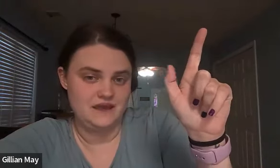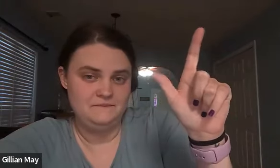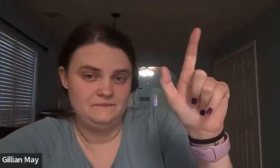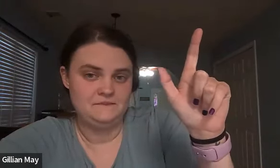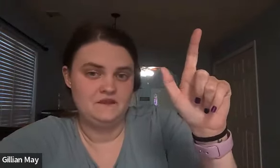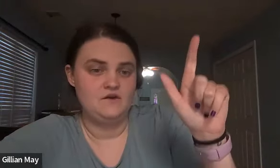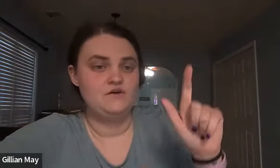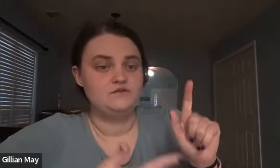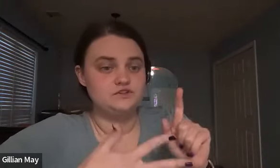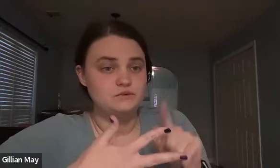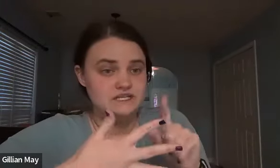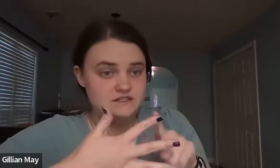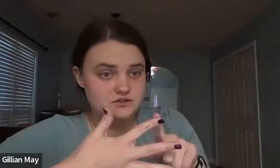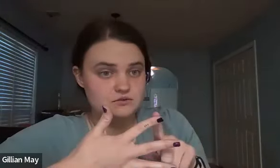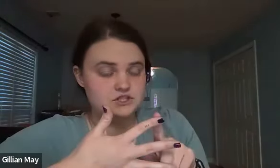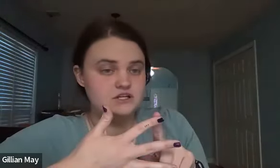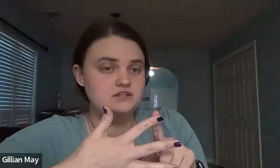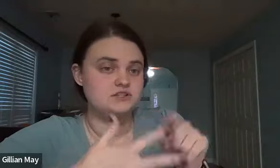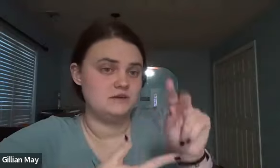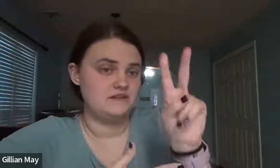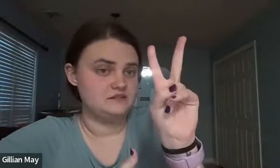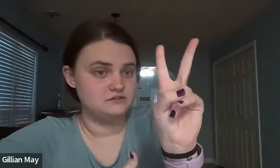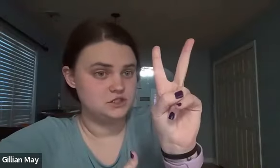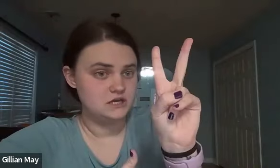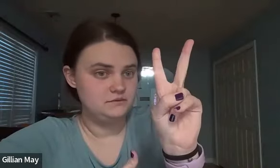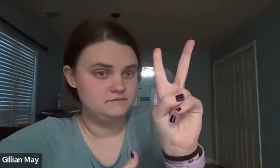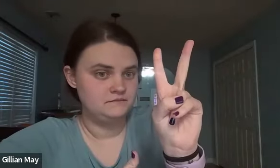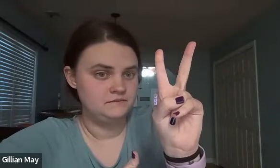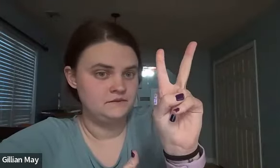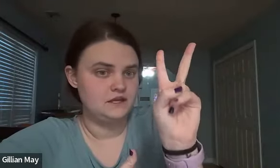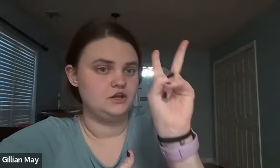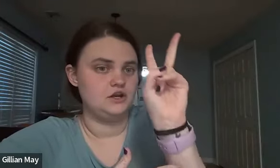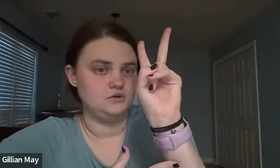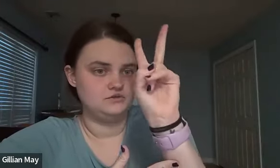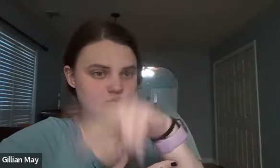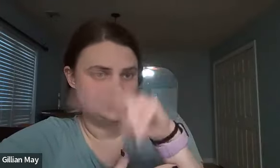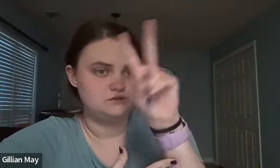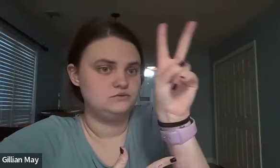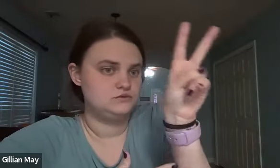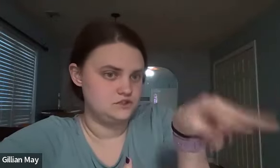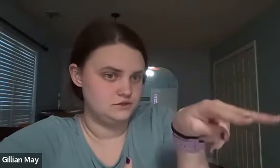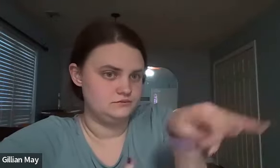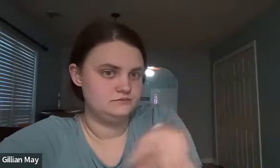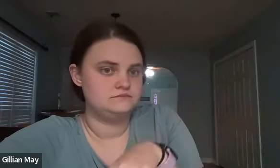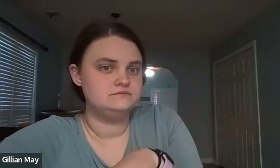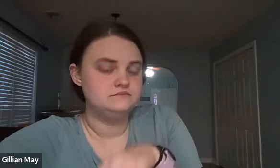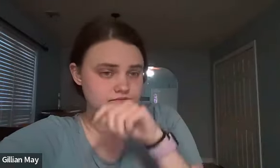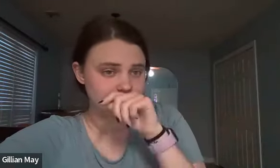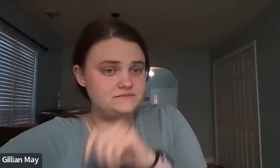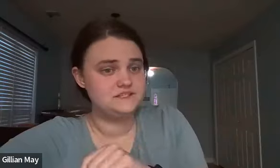Okay. For 22, what you're going to do is you're going to make that 2 shape, and you're going to go 2, 2. Excuse